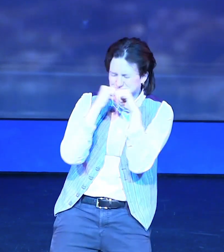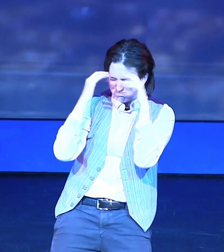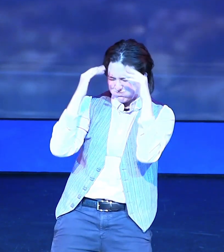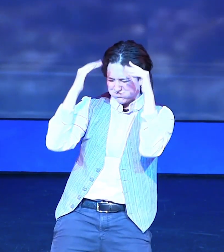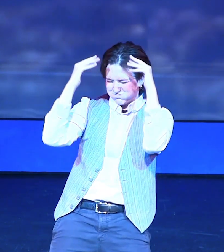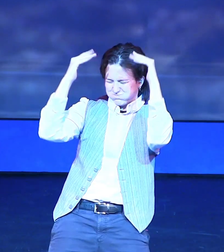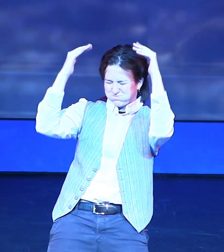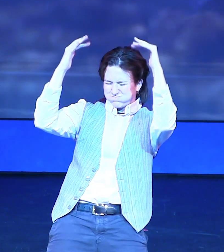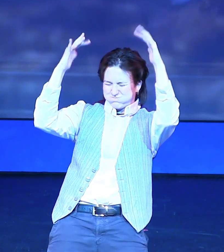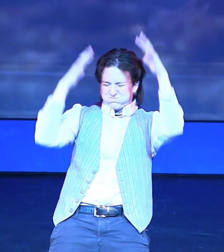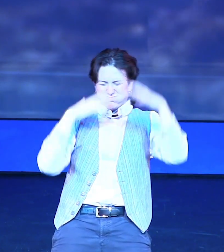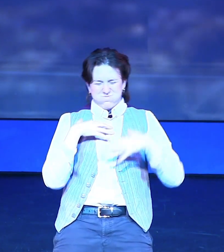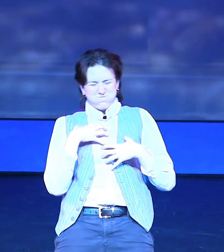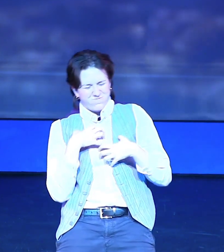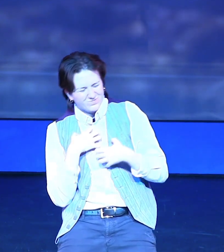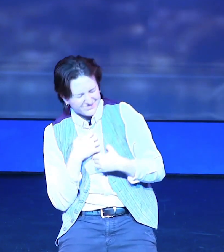Drowning, drowning,